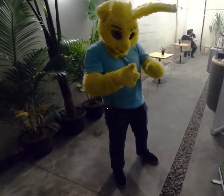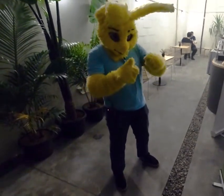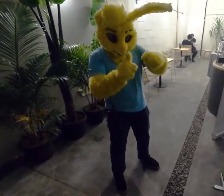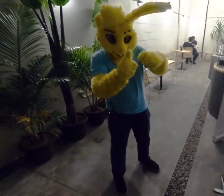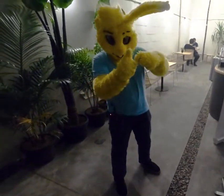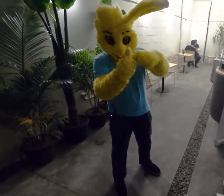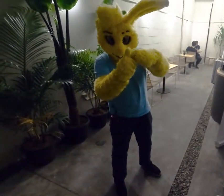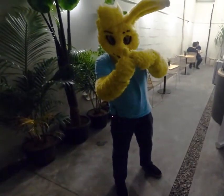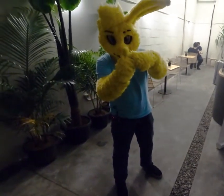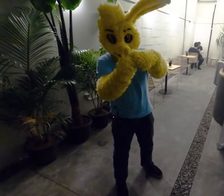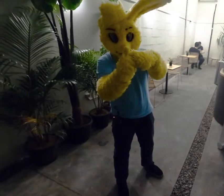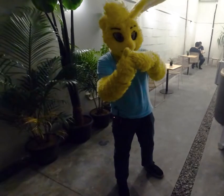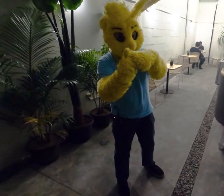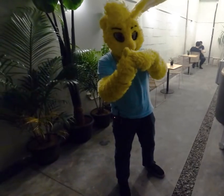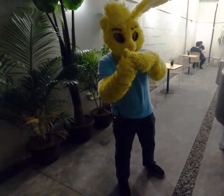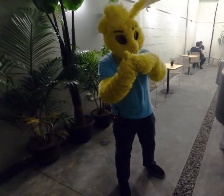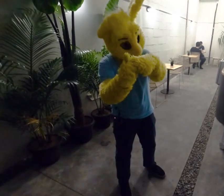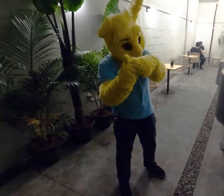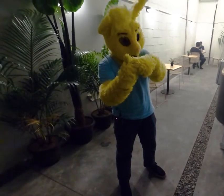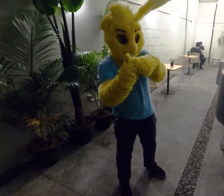yeah yeah this is the first word